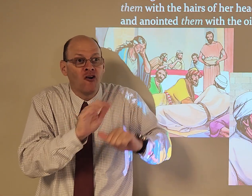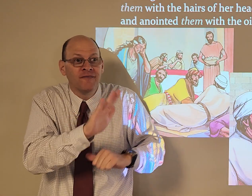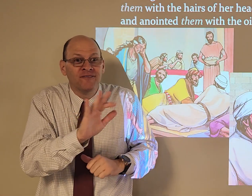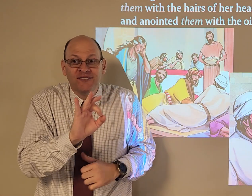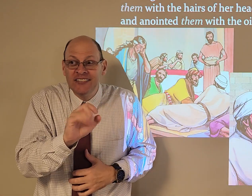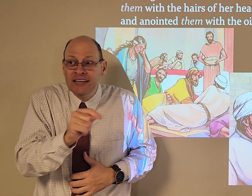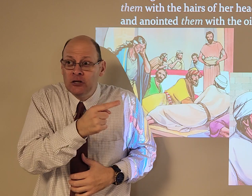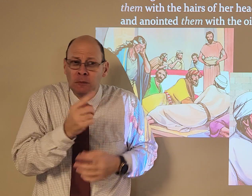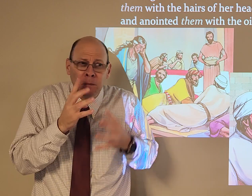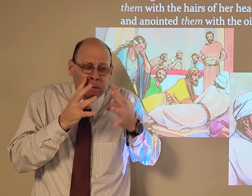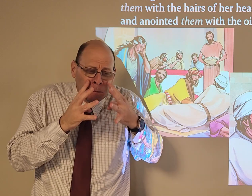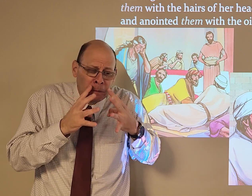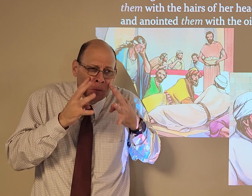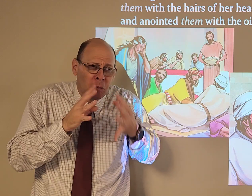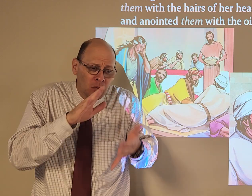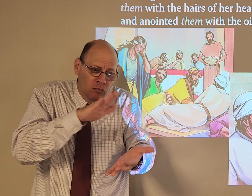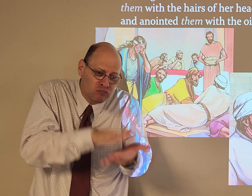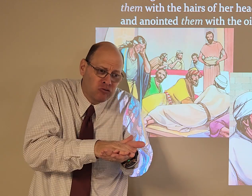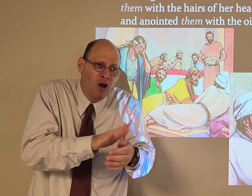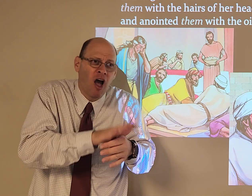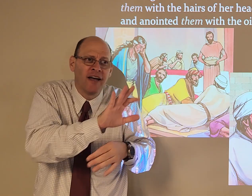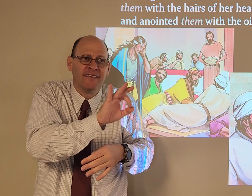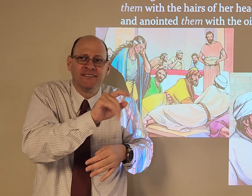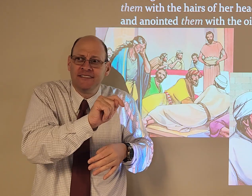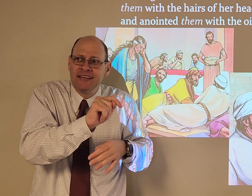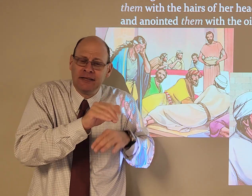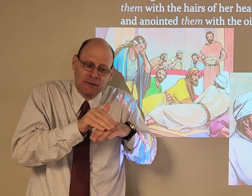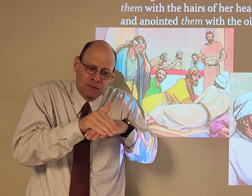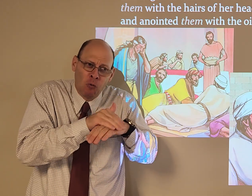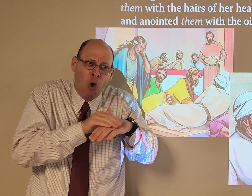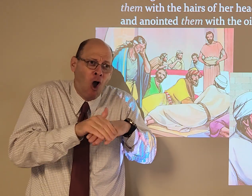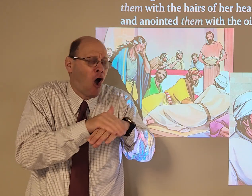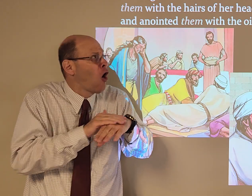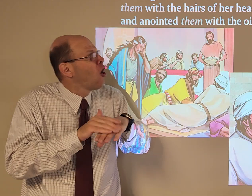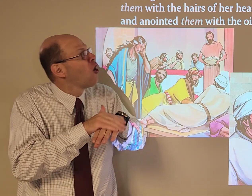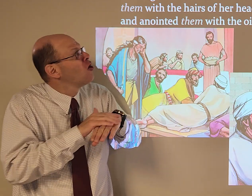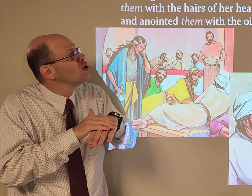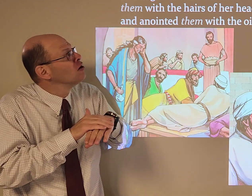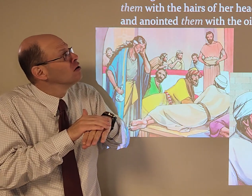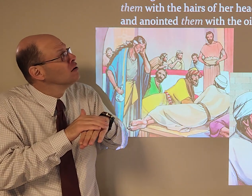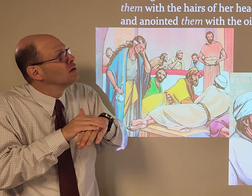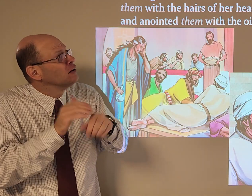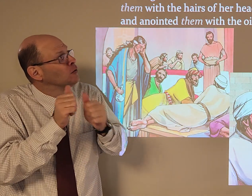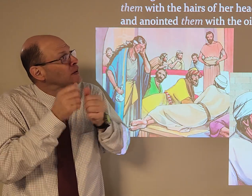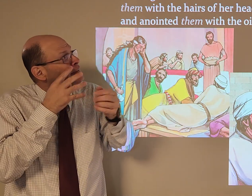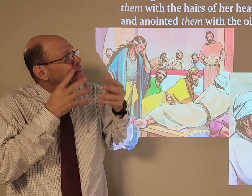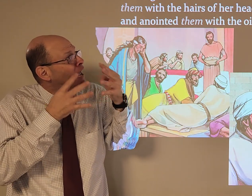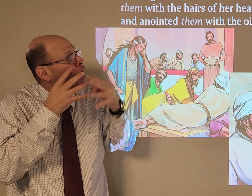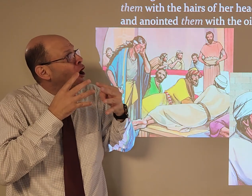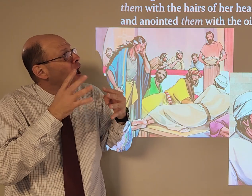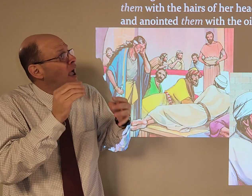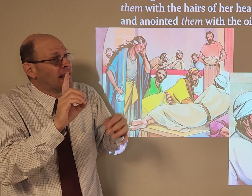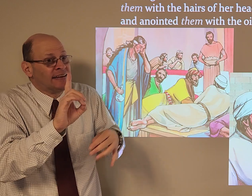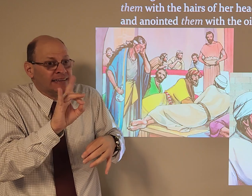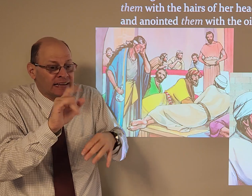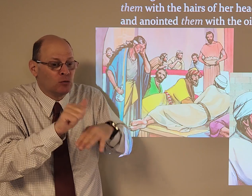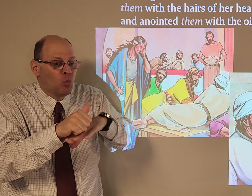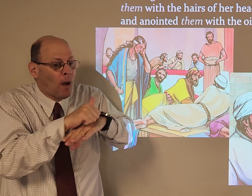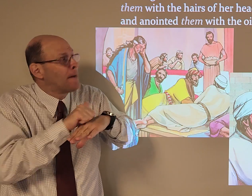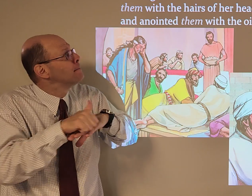Jesus. She stood behind him and she was weeping and began to weep, wash his feet with